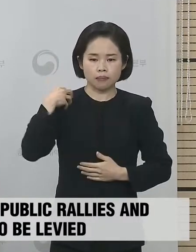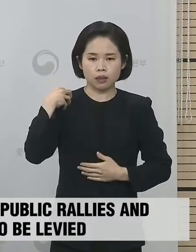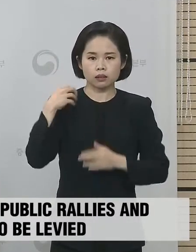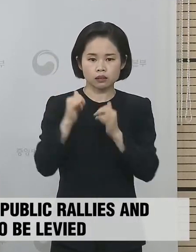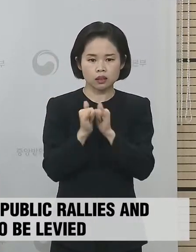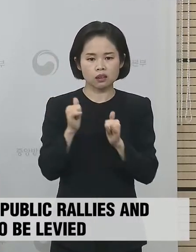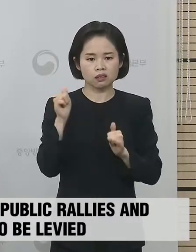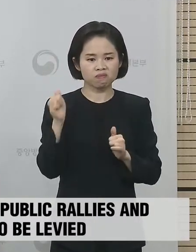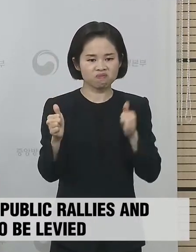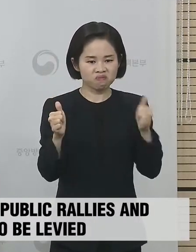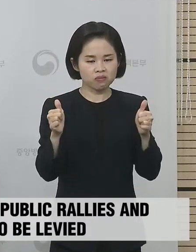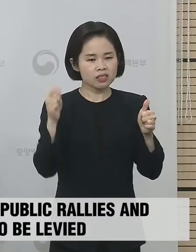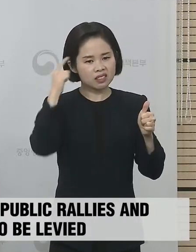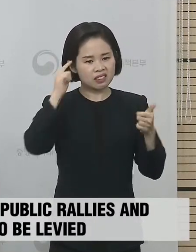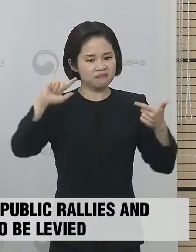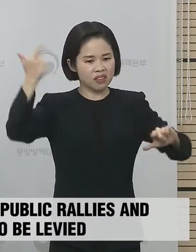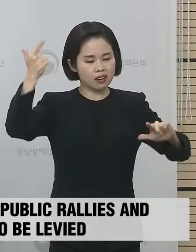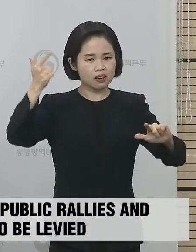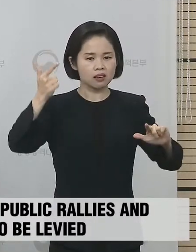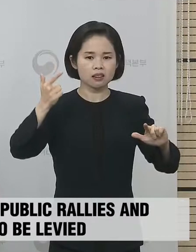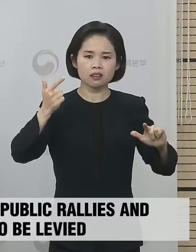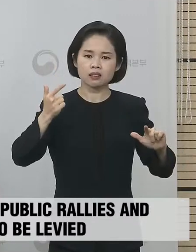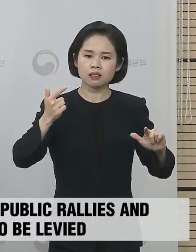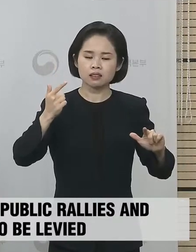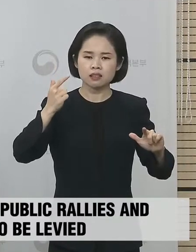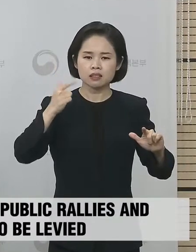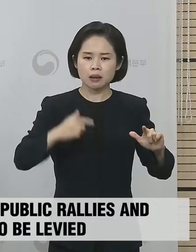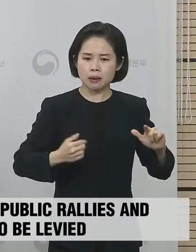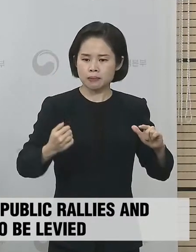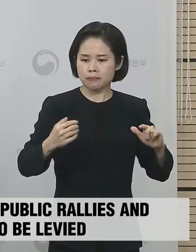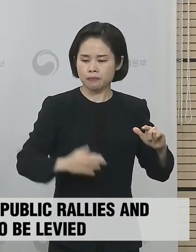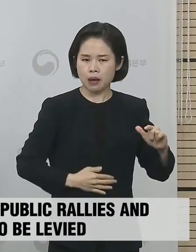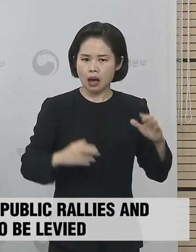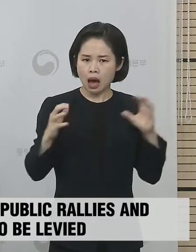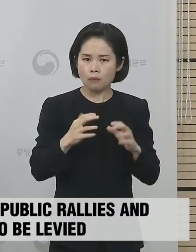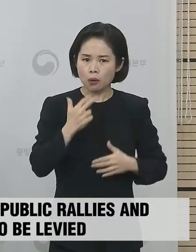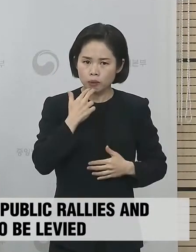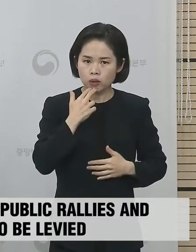being implemented going forward. And if we have